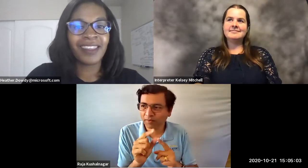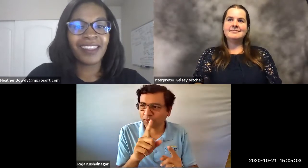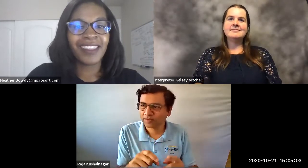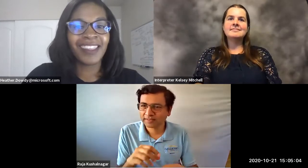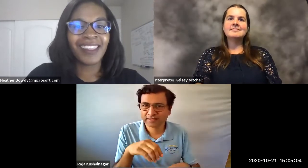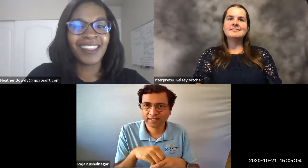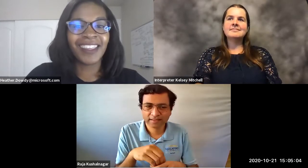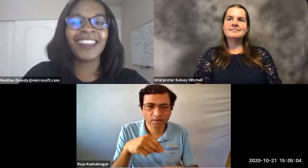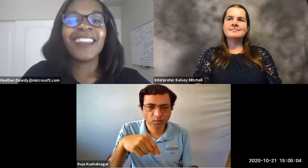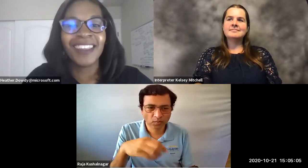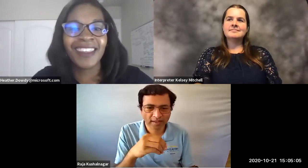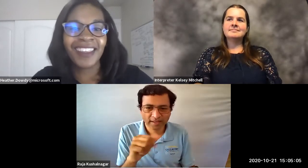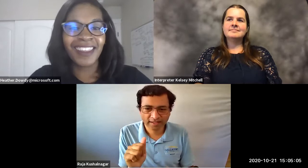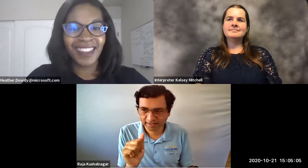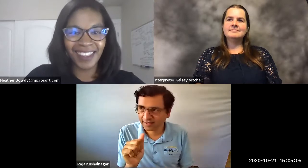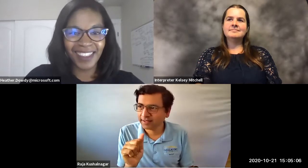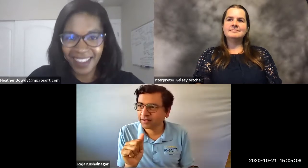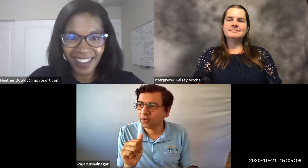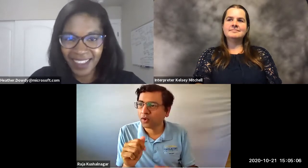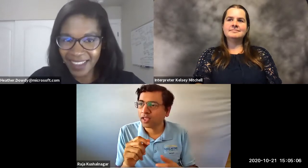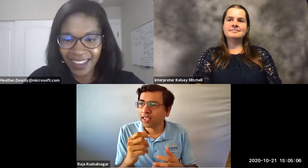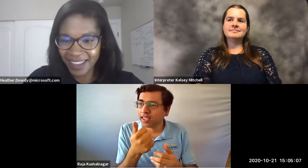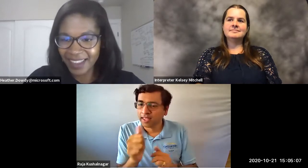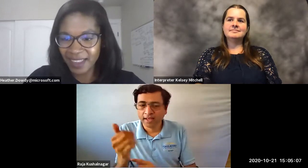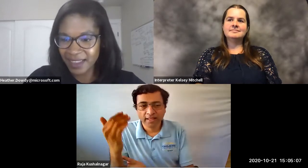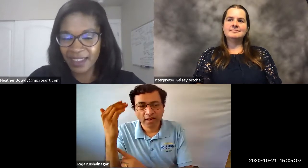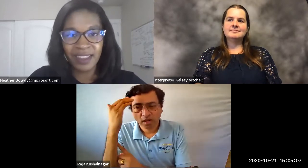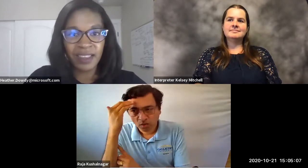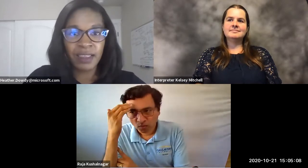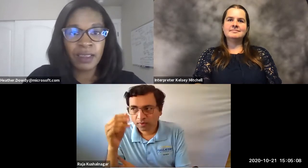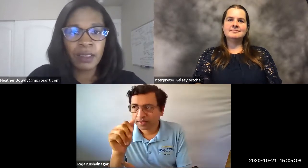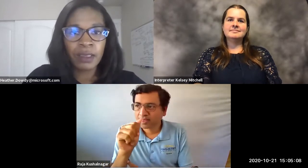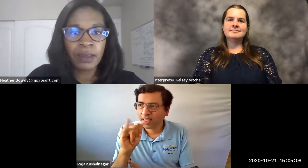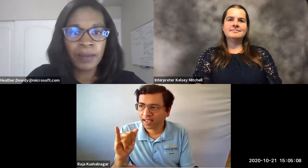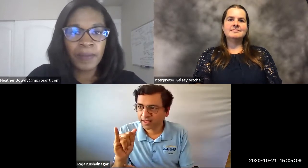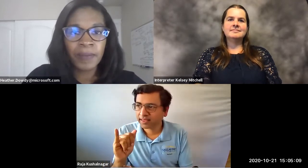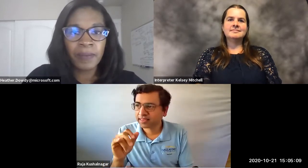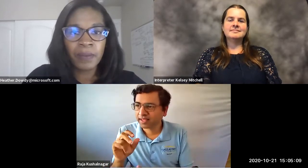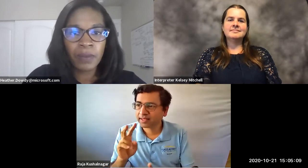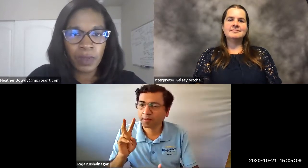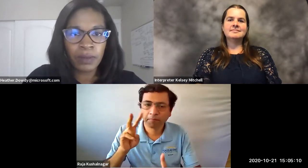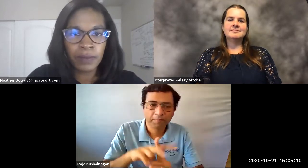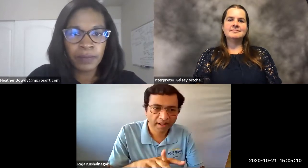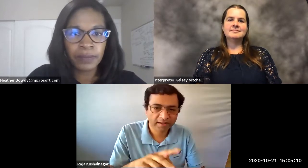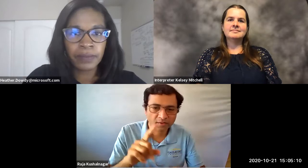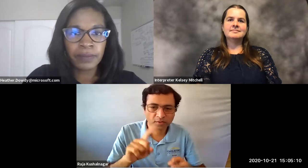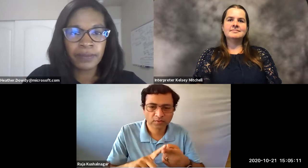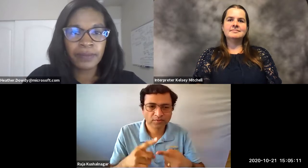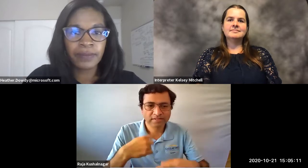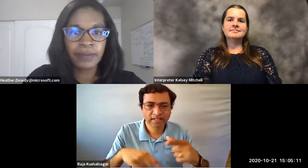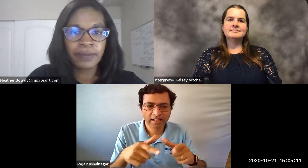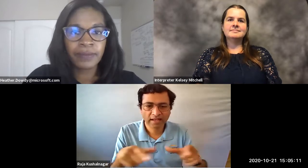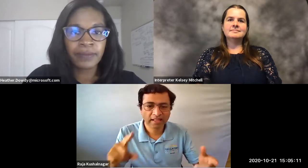Okay, this is Raja. We have one more question in the Q&A section. Is there any